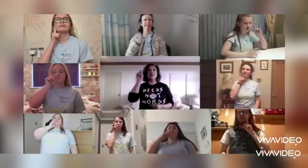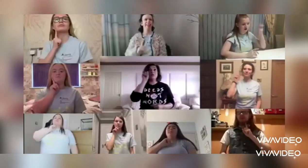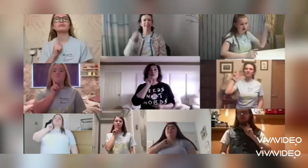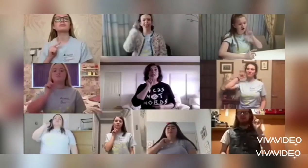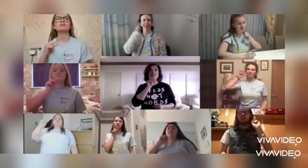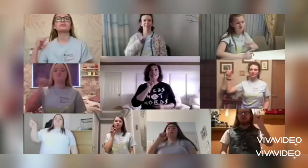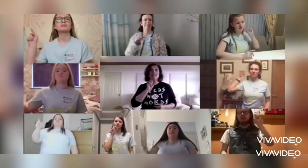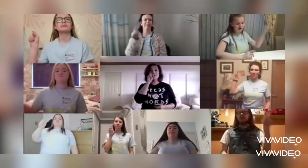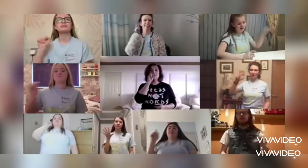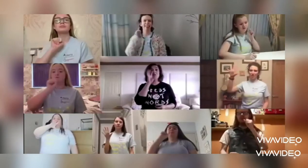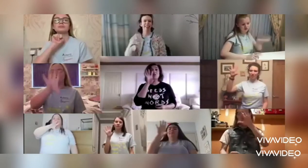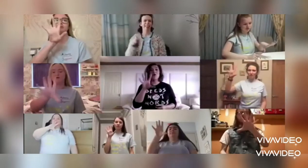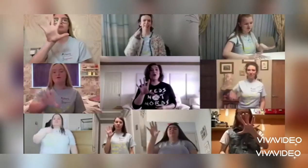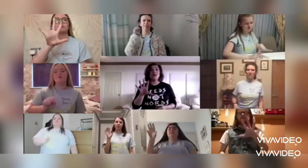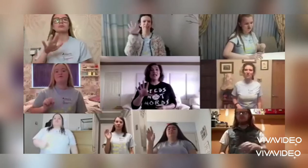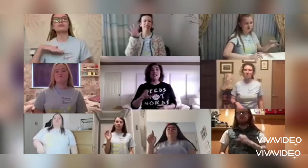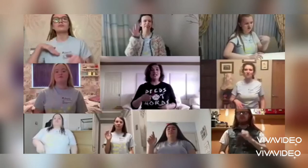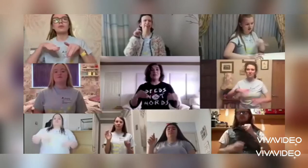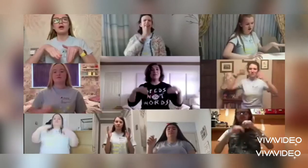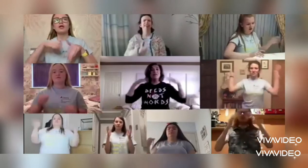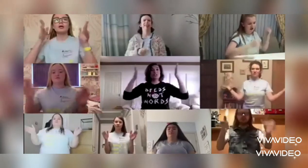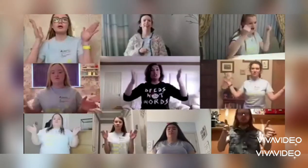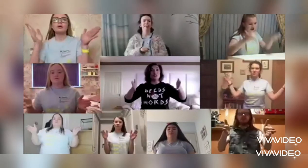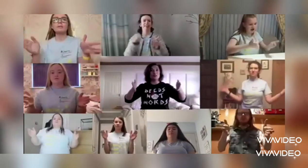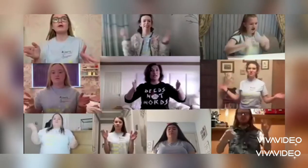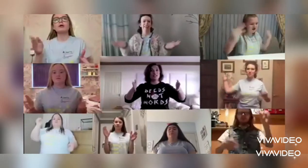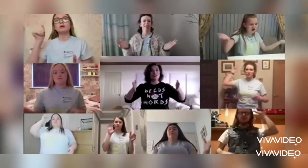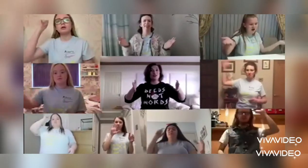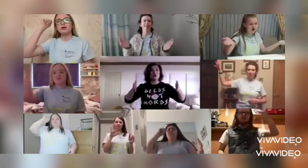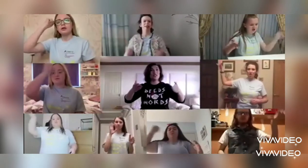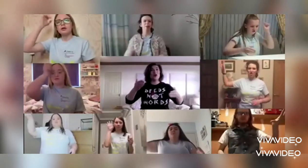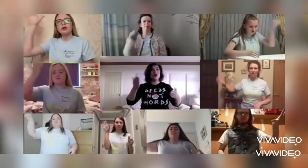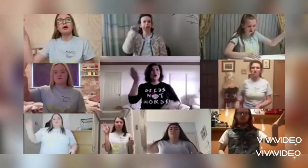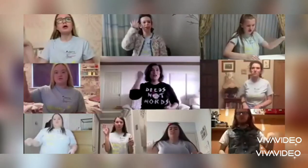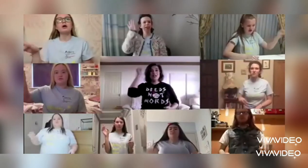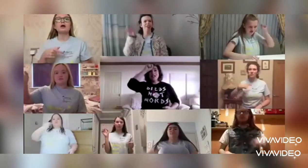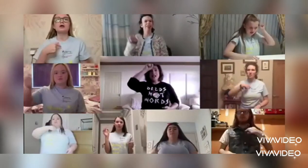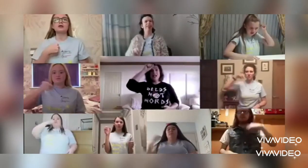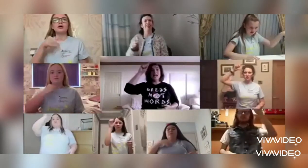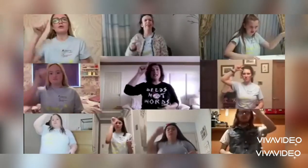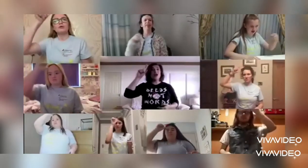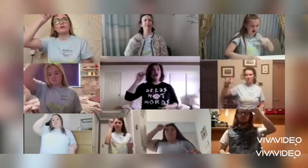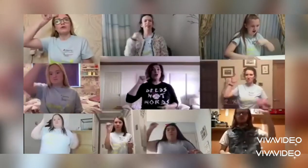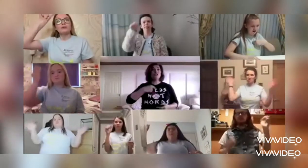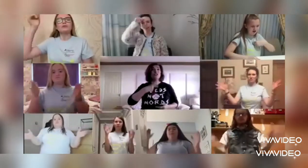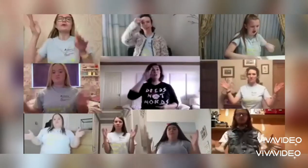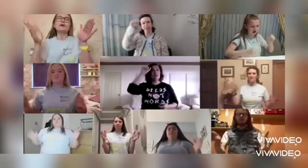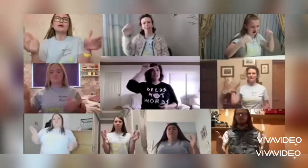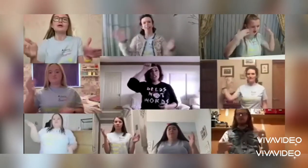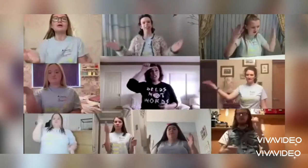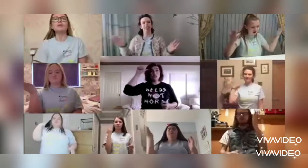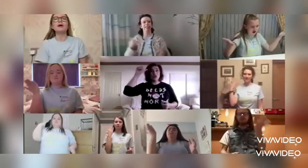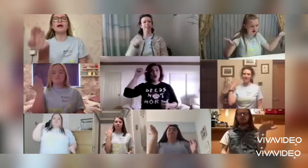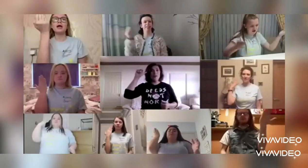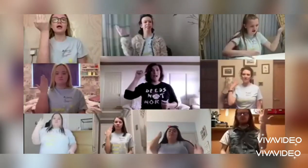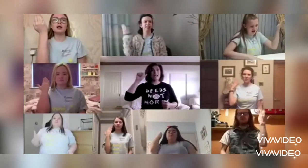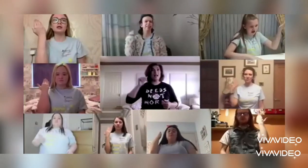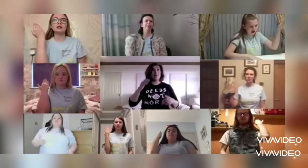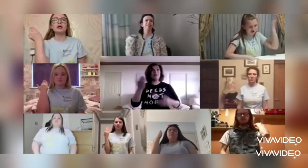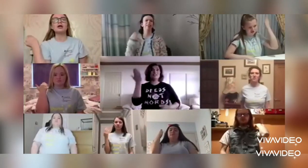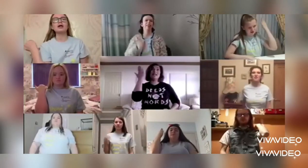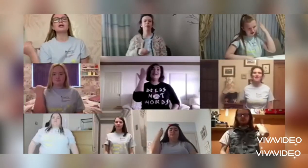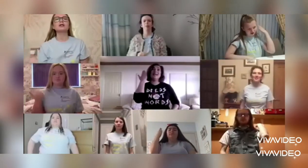I am woman, hear me roar. In numbers too big to ignore, and I know too much to go